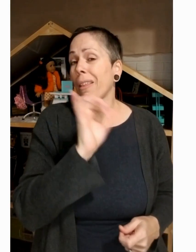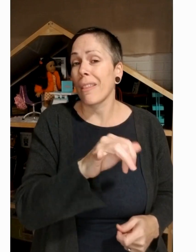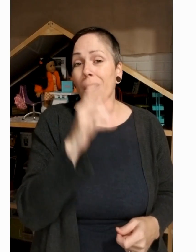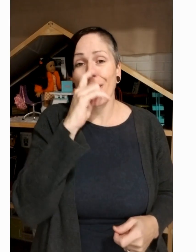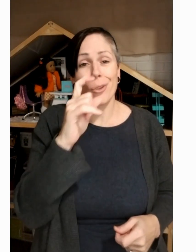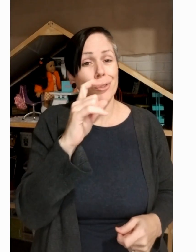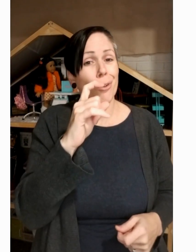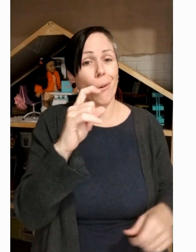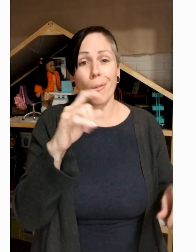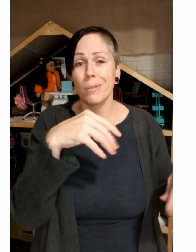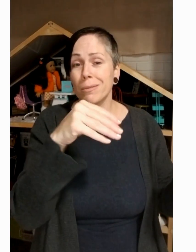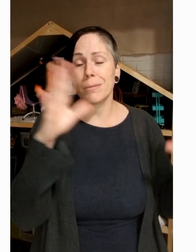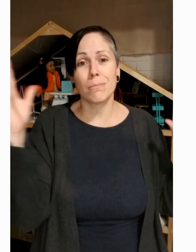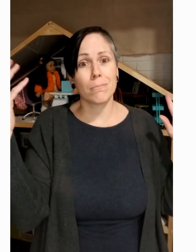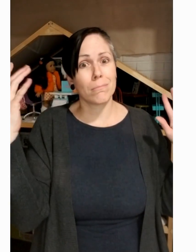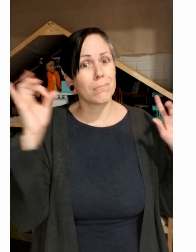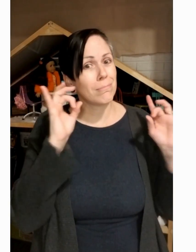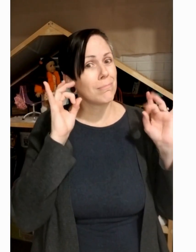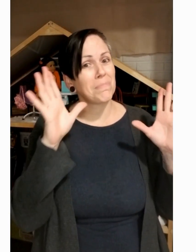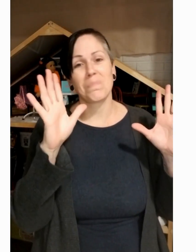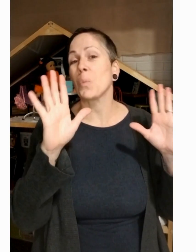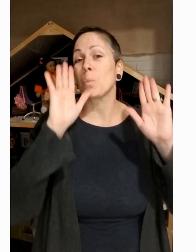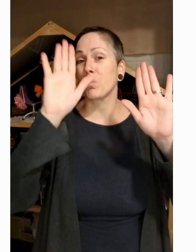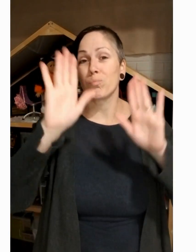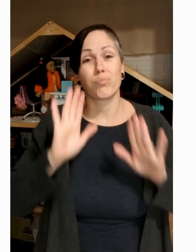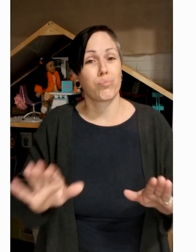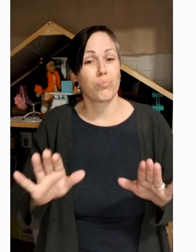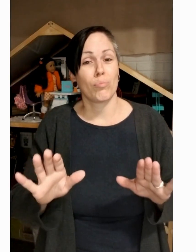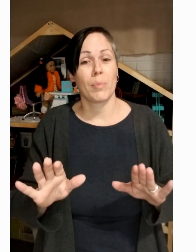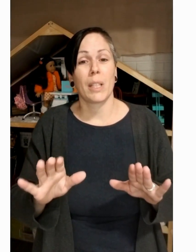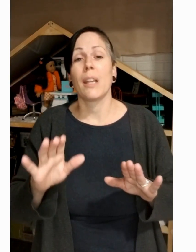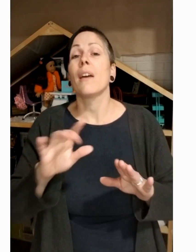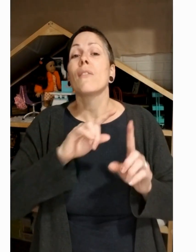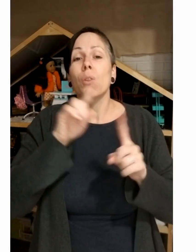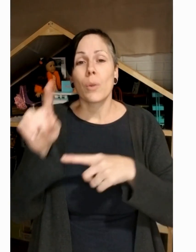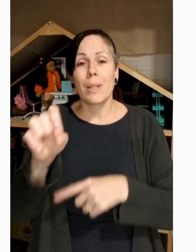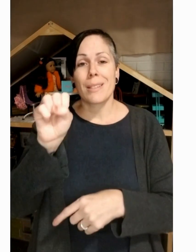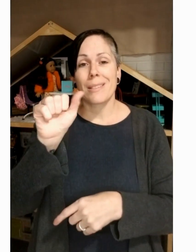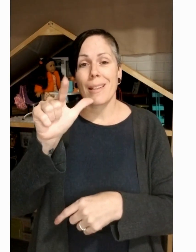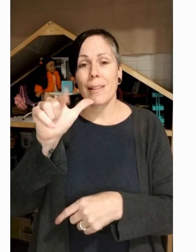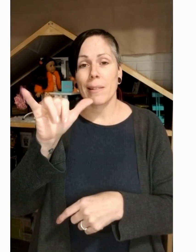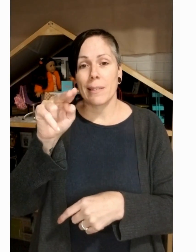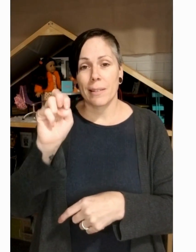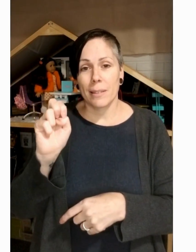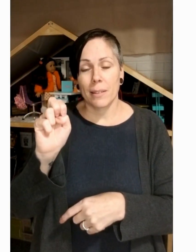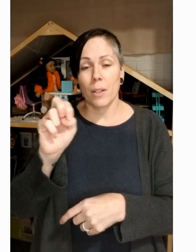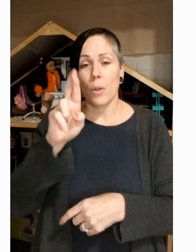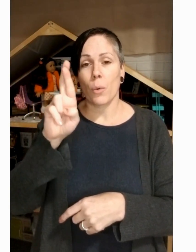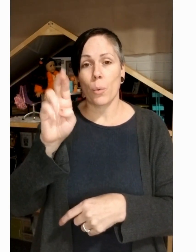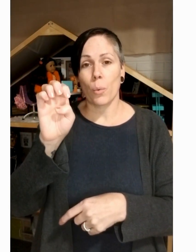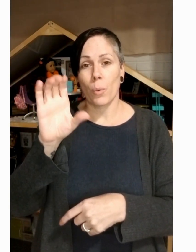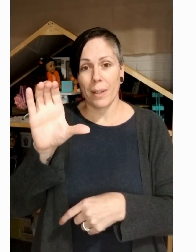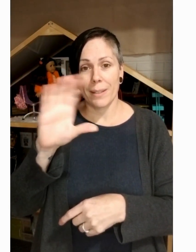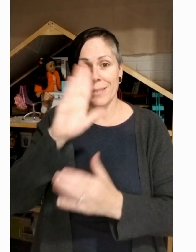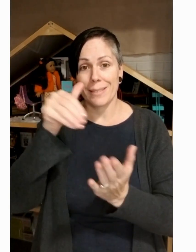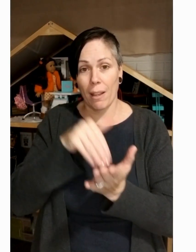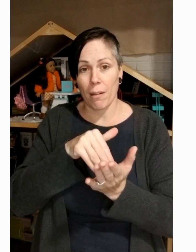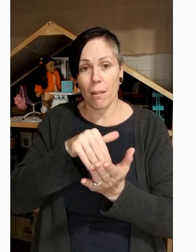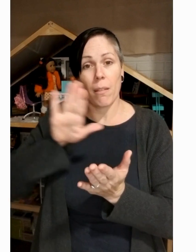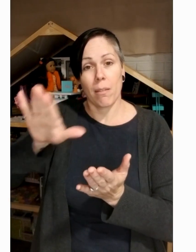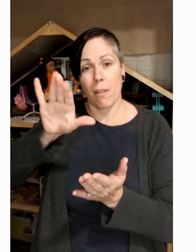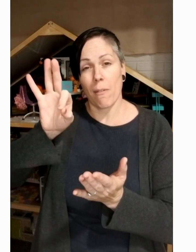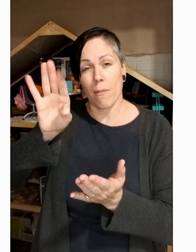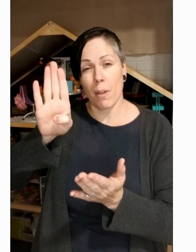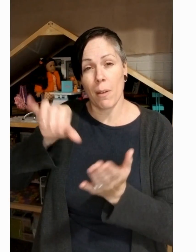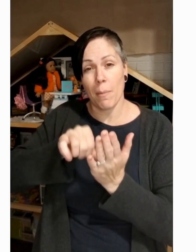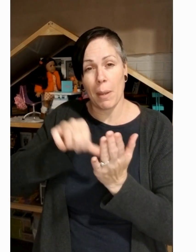doll show in Michigan. Um, if you go to the Saline Rec Center Facebook page, they will have more